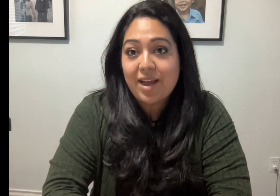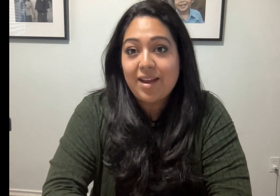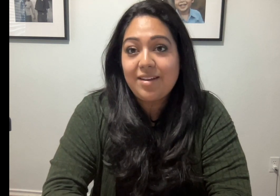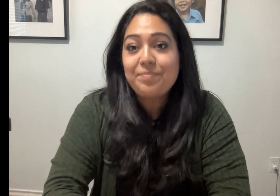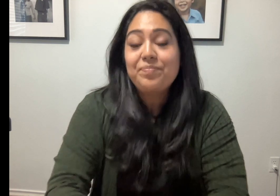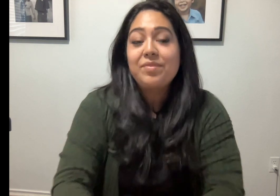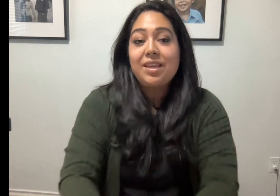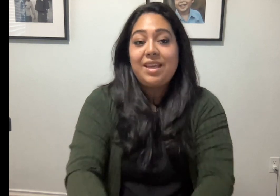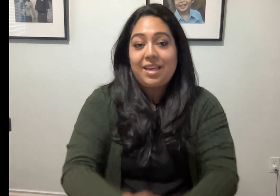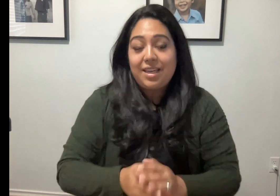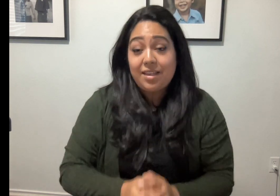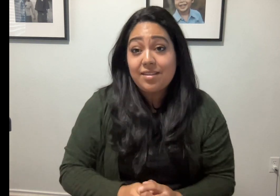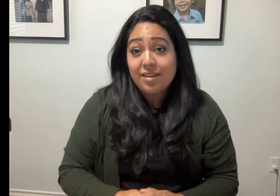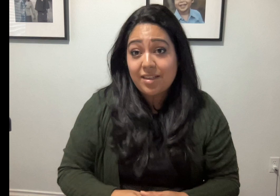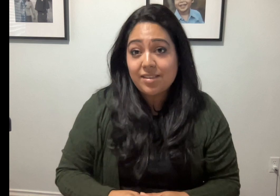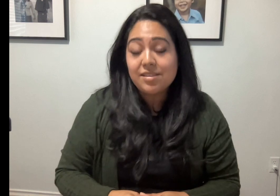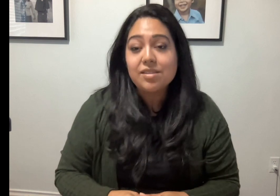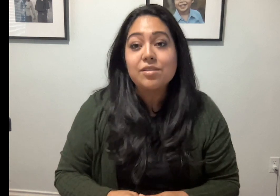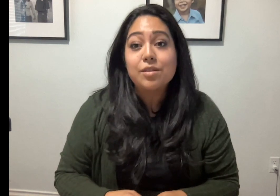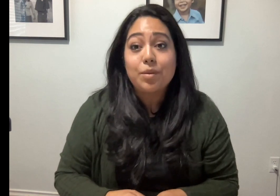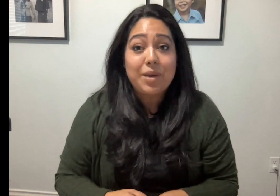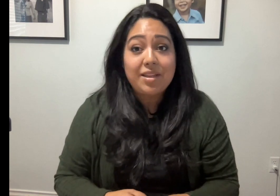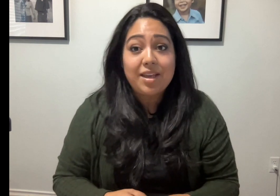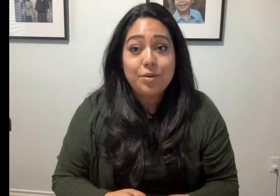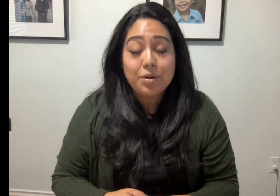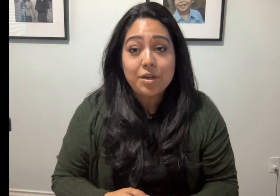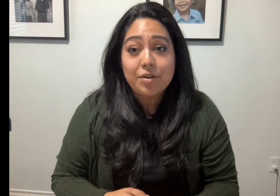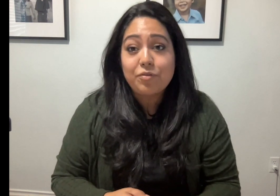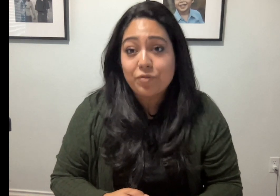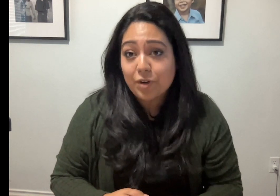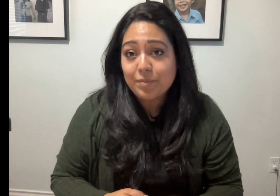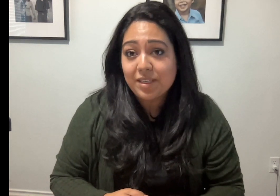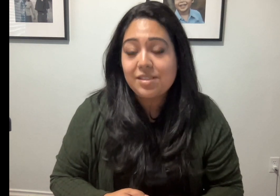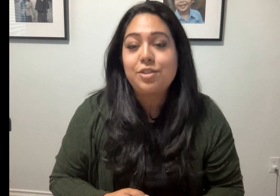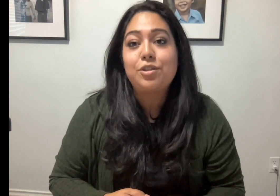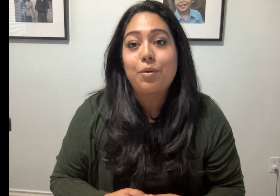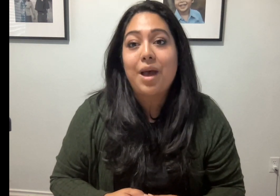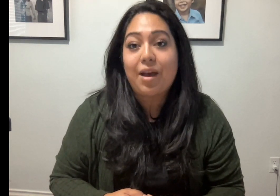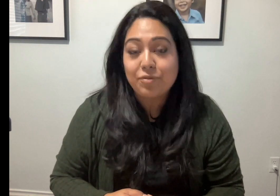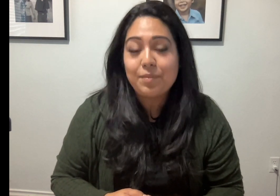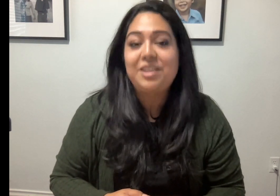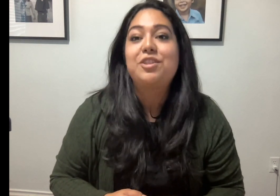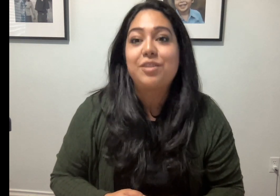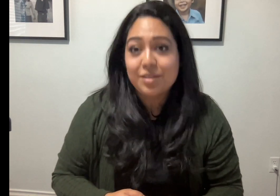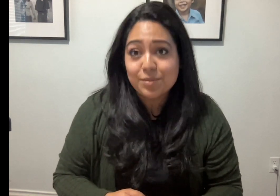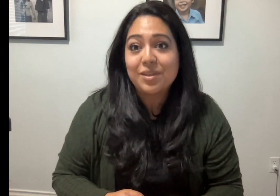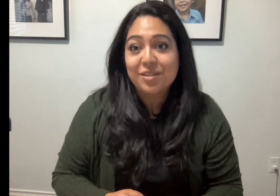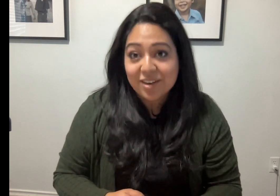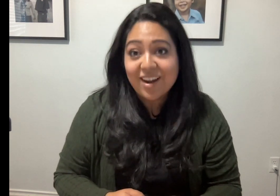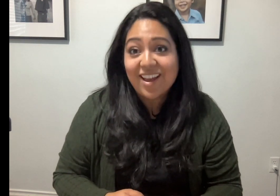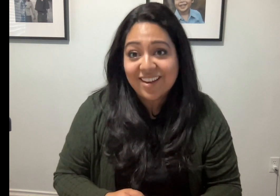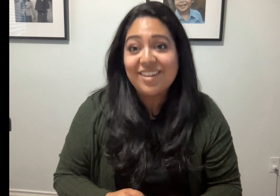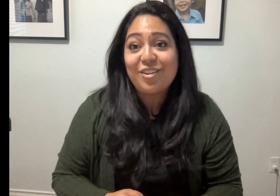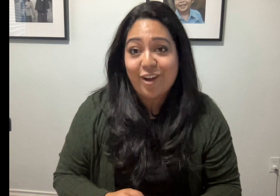supplied. It is, so the way that you're going to affirm this and show affirmation is with your head